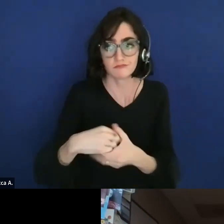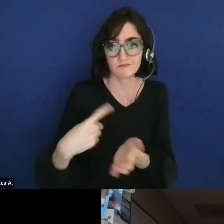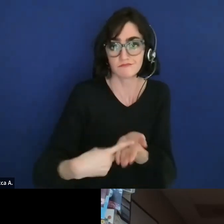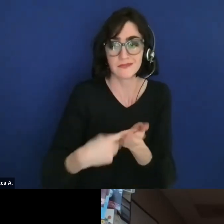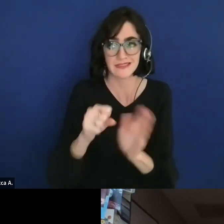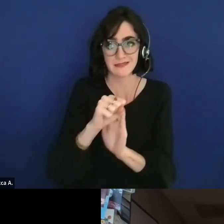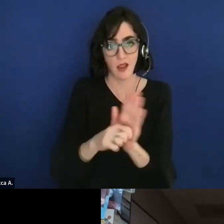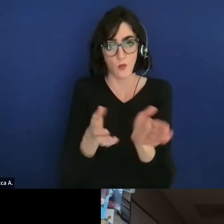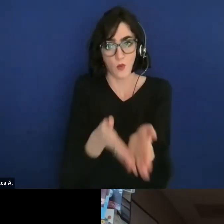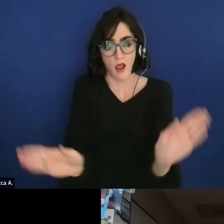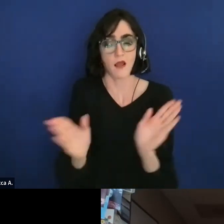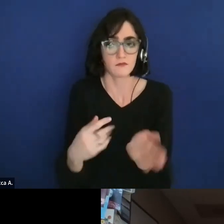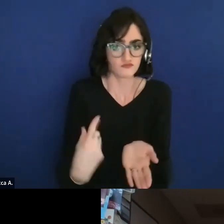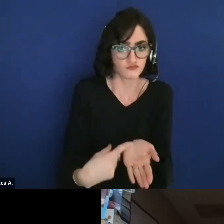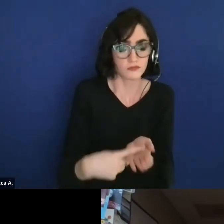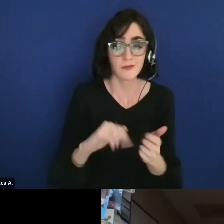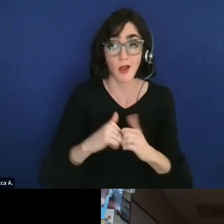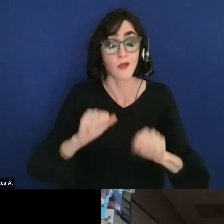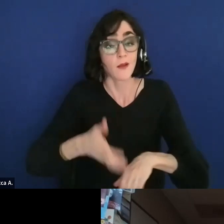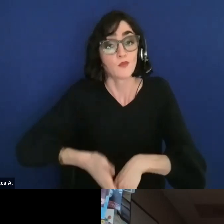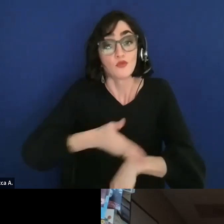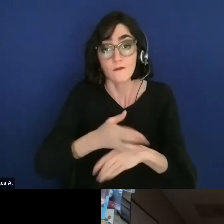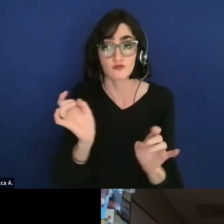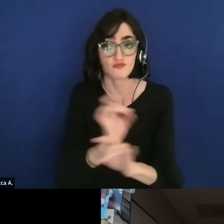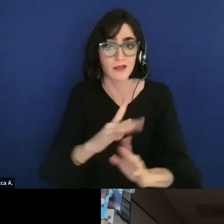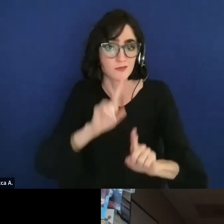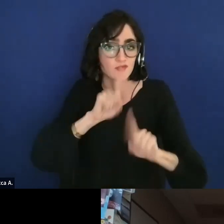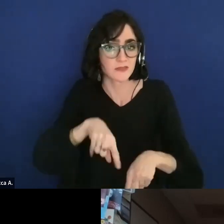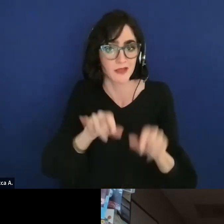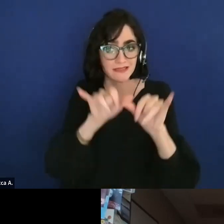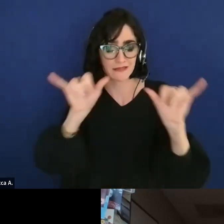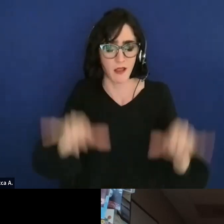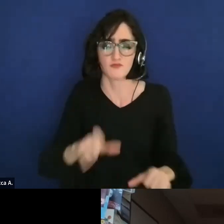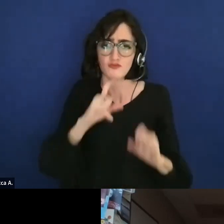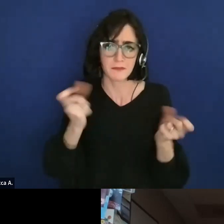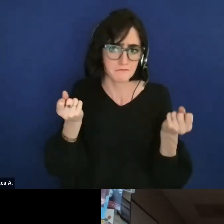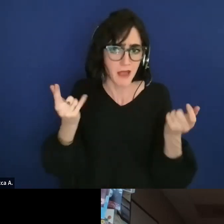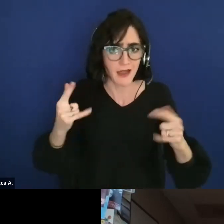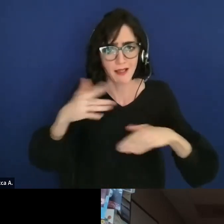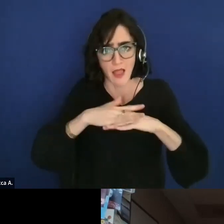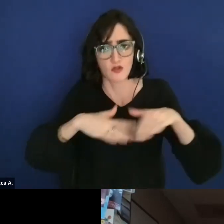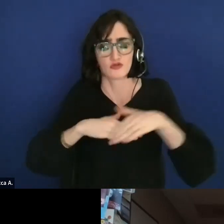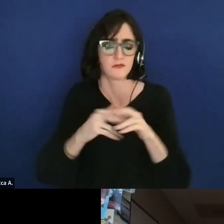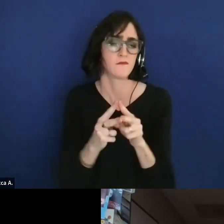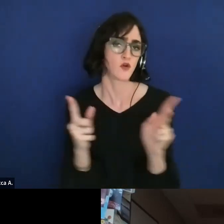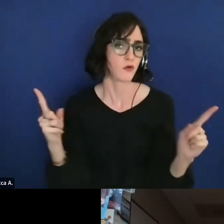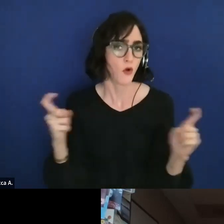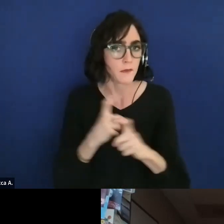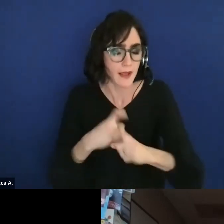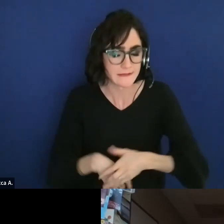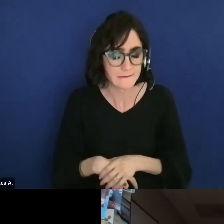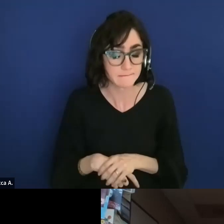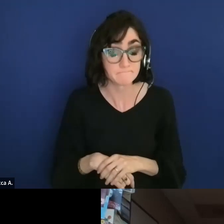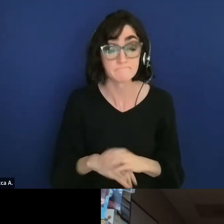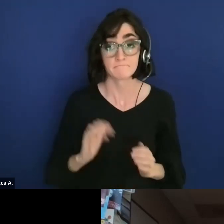on how to improve the crisis response system, which is multifaceted and complex. Our collective